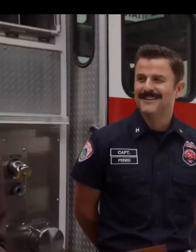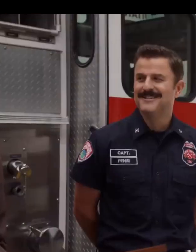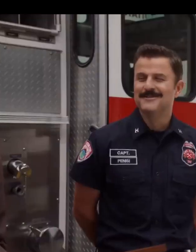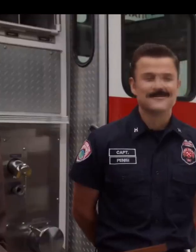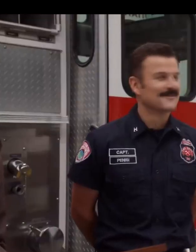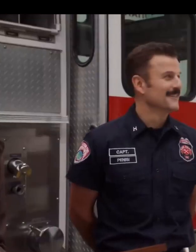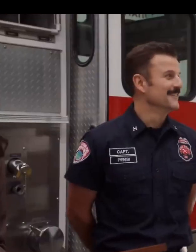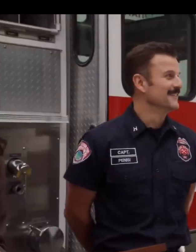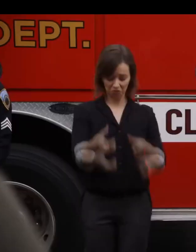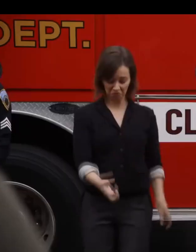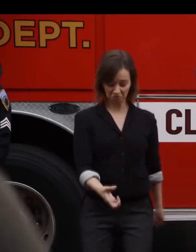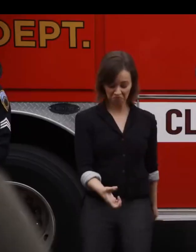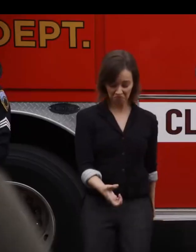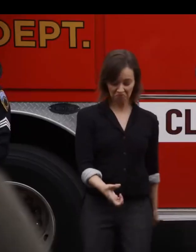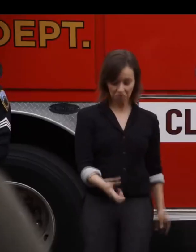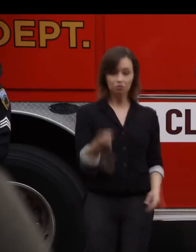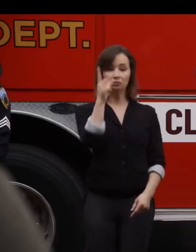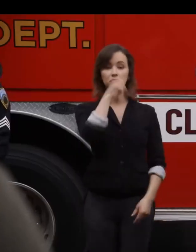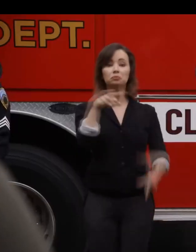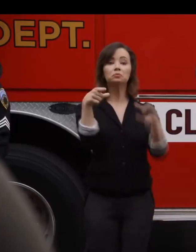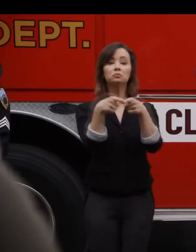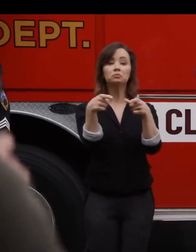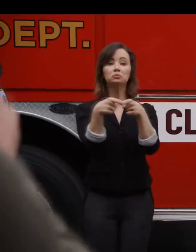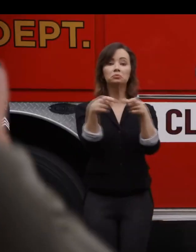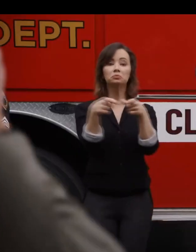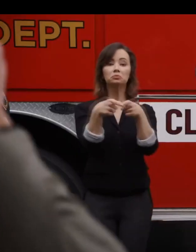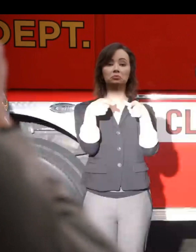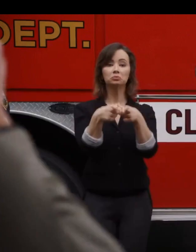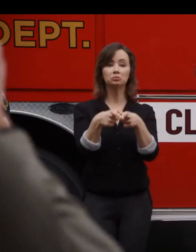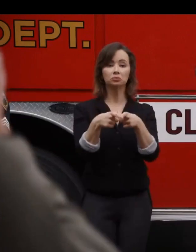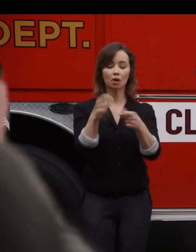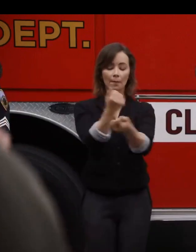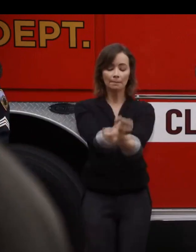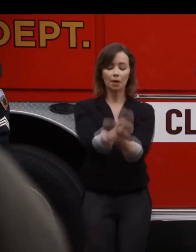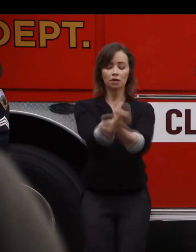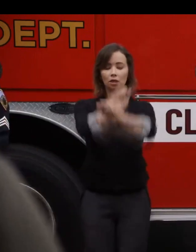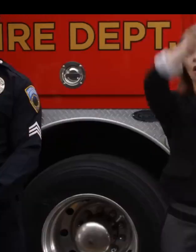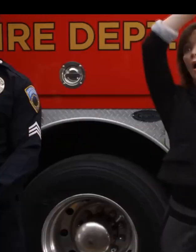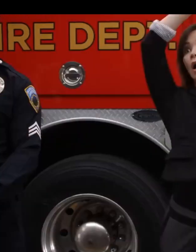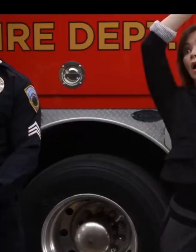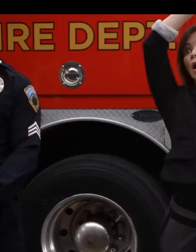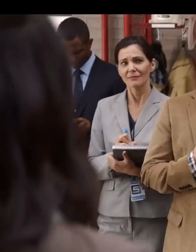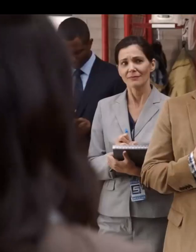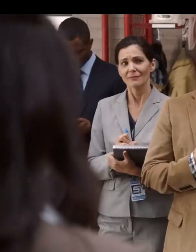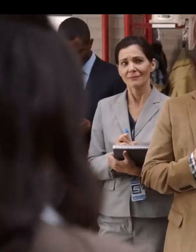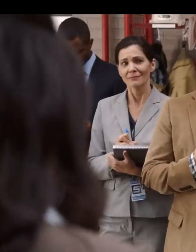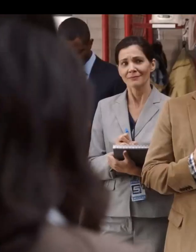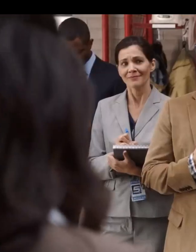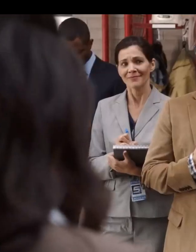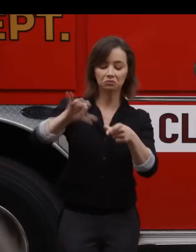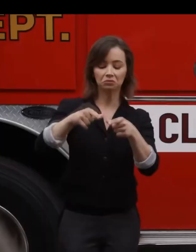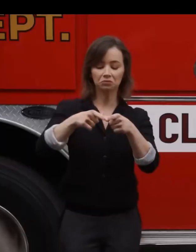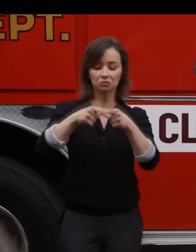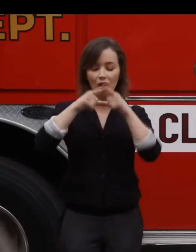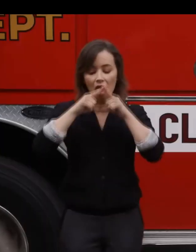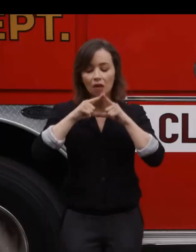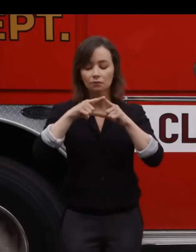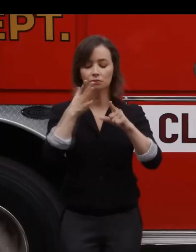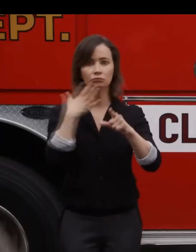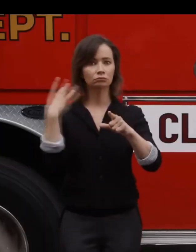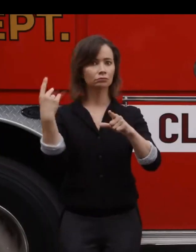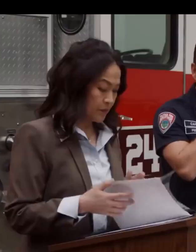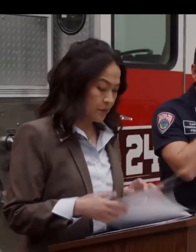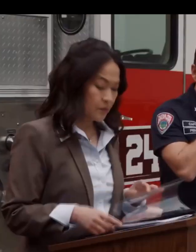swings, artificial vaginas, bondage kits, flavored lubes, et cetera, et cetera.